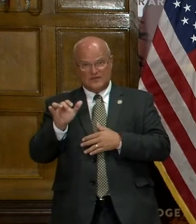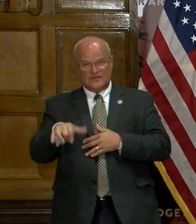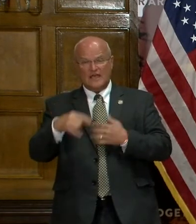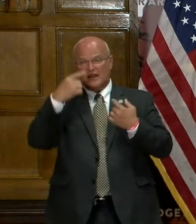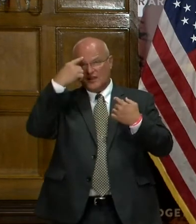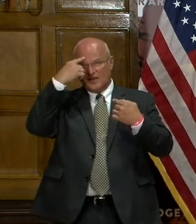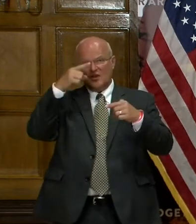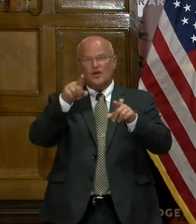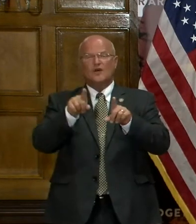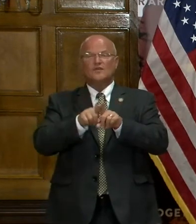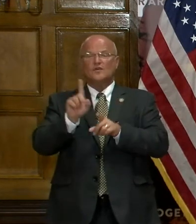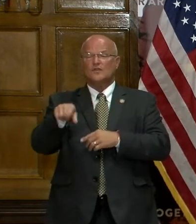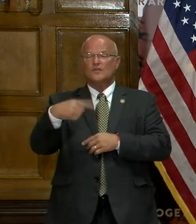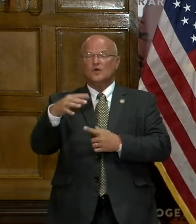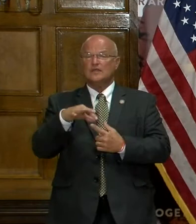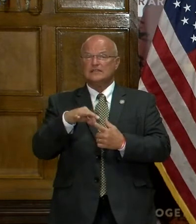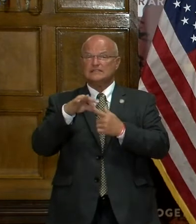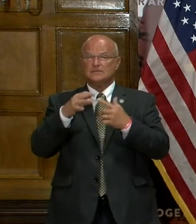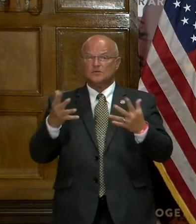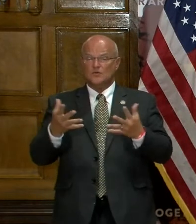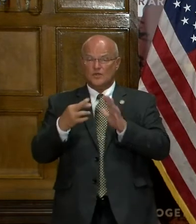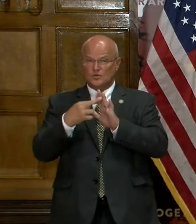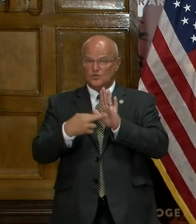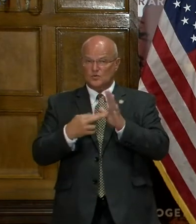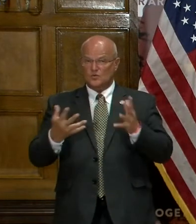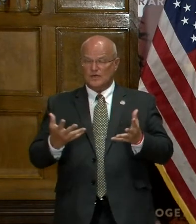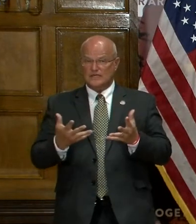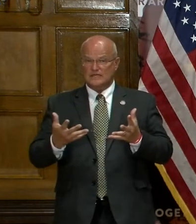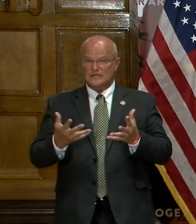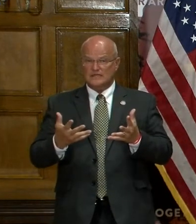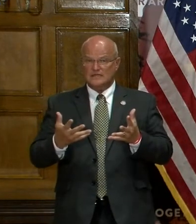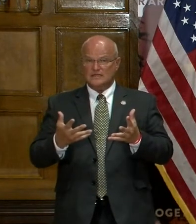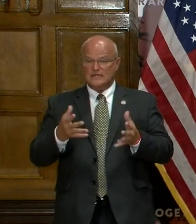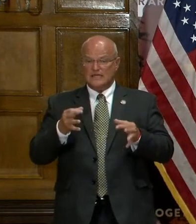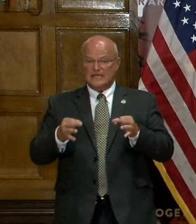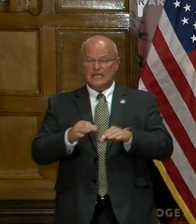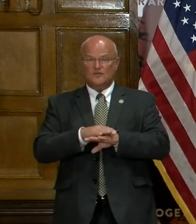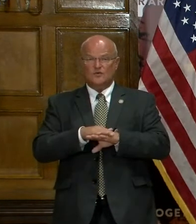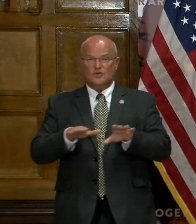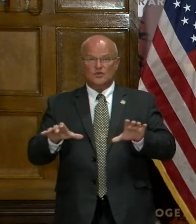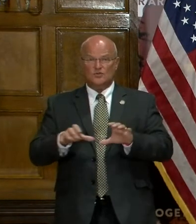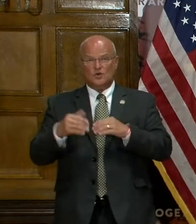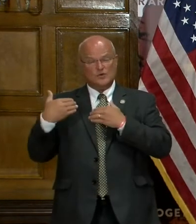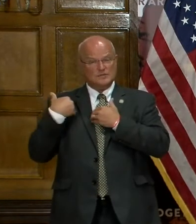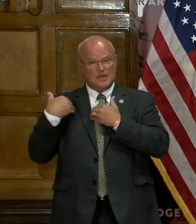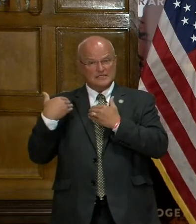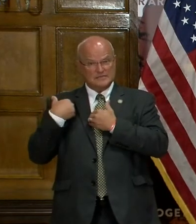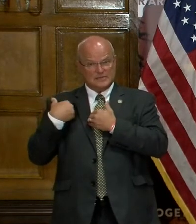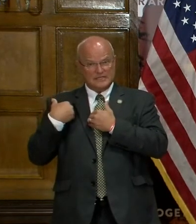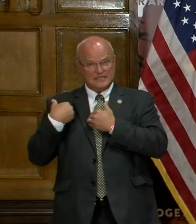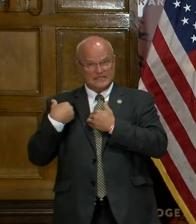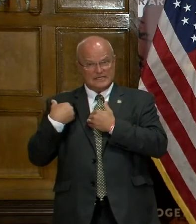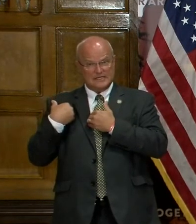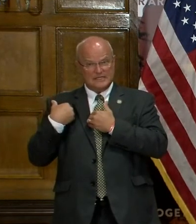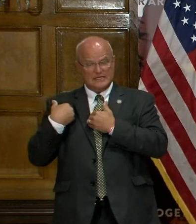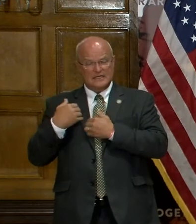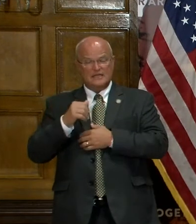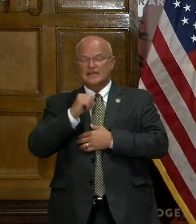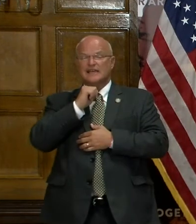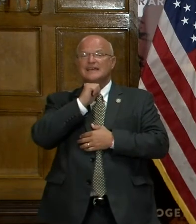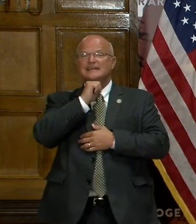Of course, the only exception to that rule is that if we don't do our responsibility, we